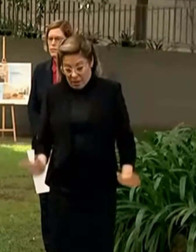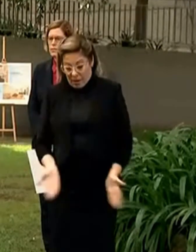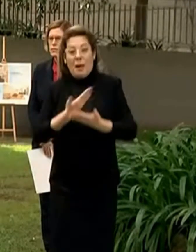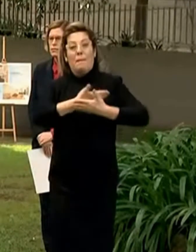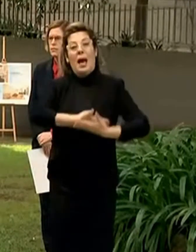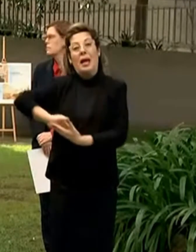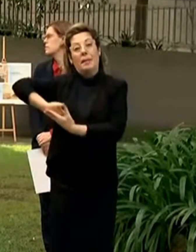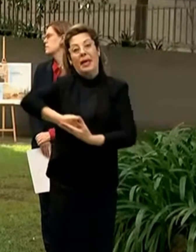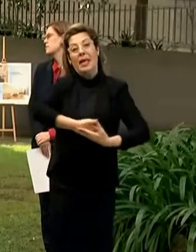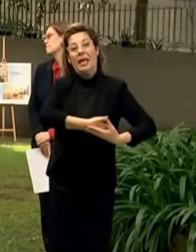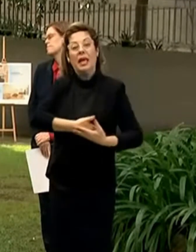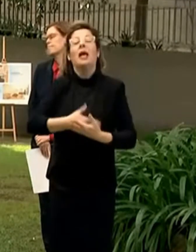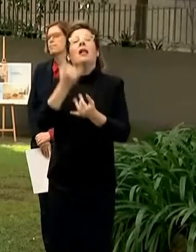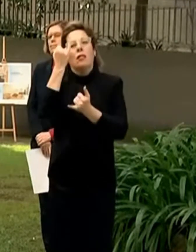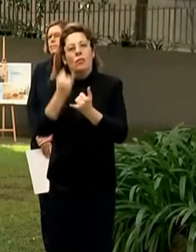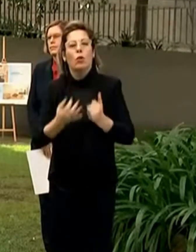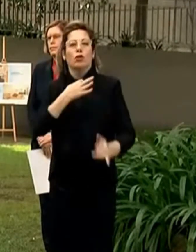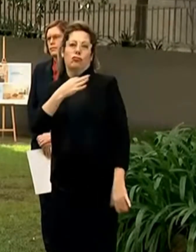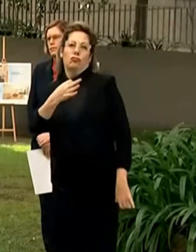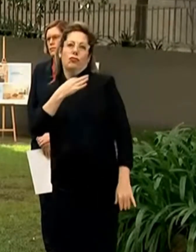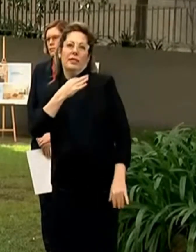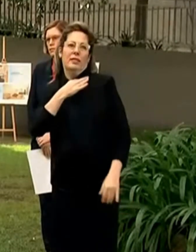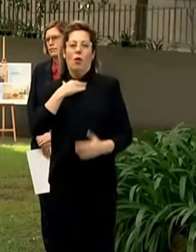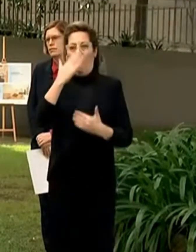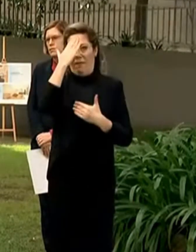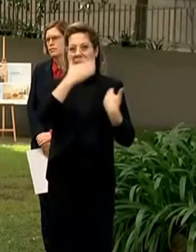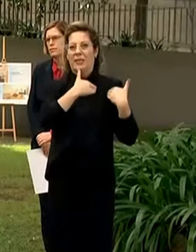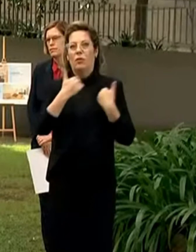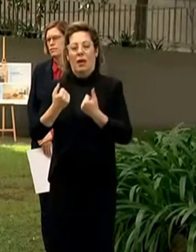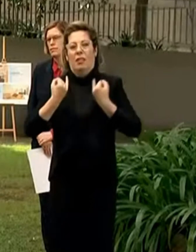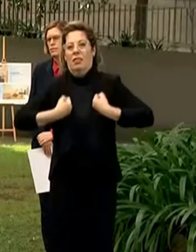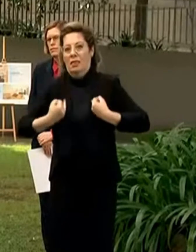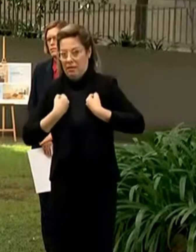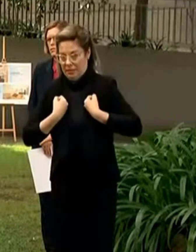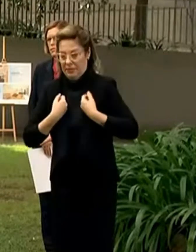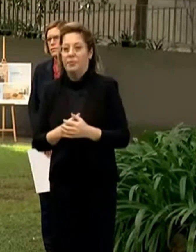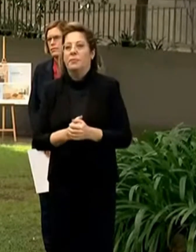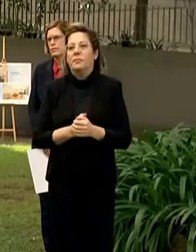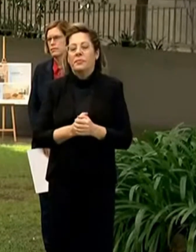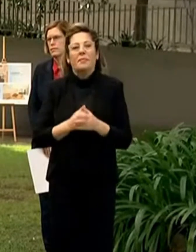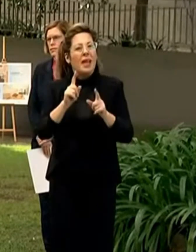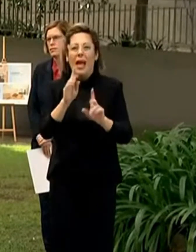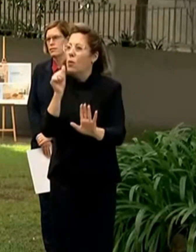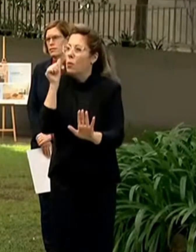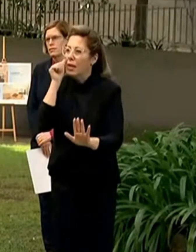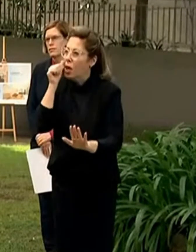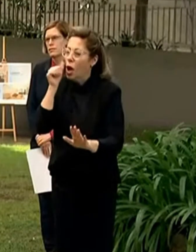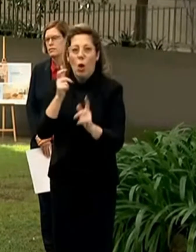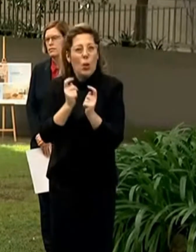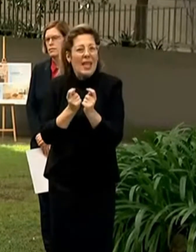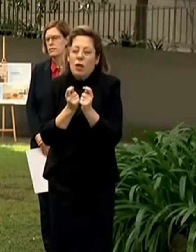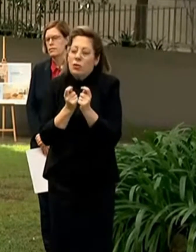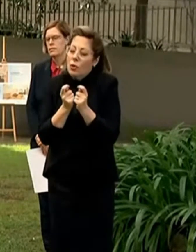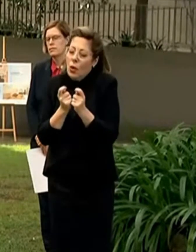mental illness. That is their most at-risk time for them in terms of a mental illness. And what we also know is that it's so important in those